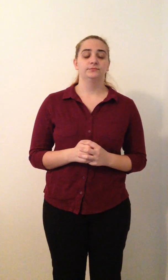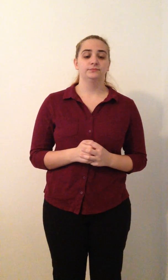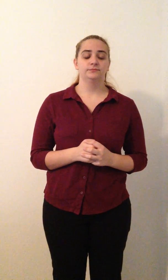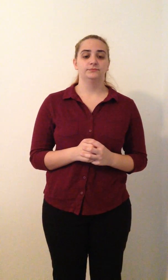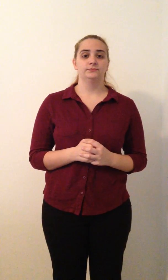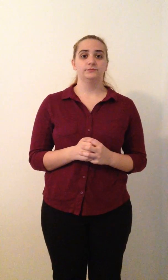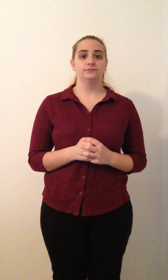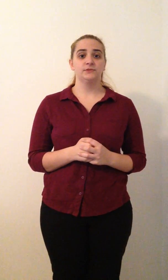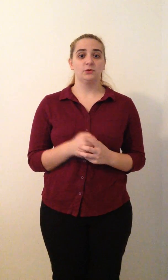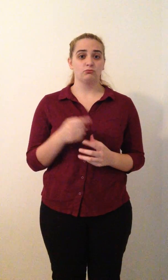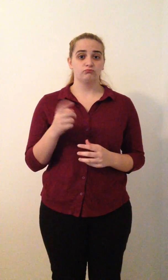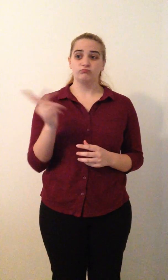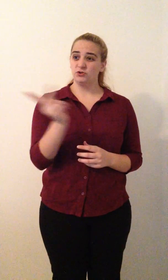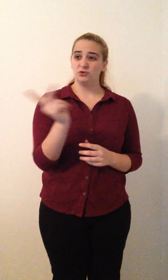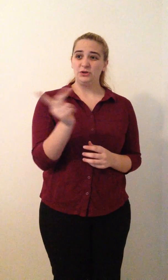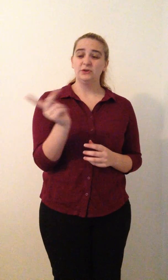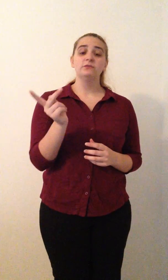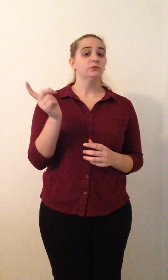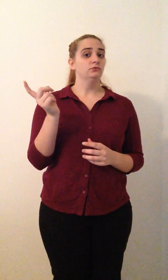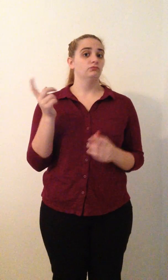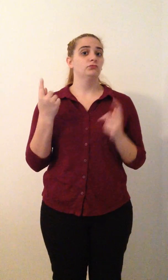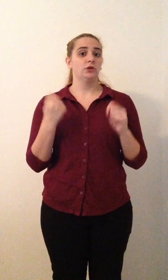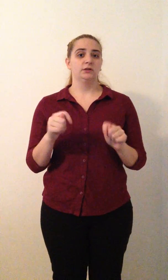So you're both getting your needs met, and it's not easy to do.